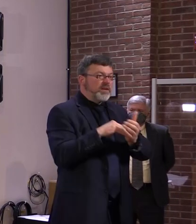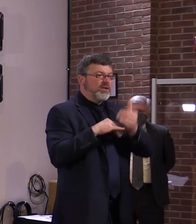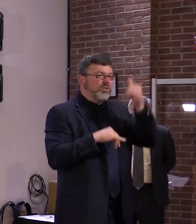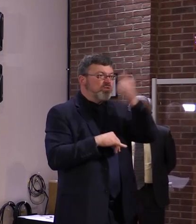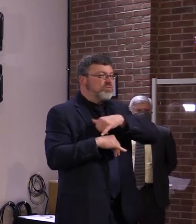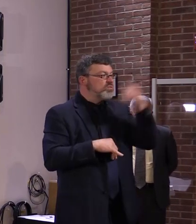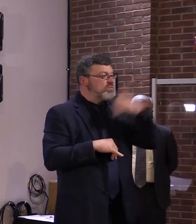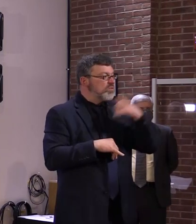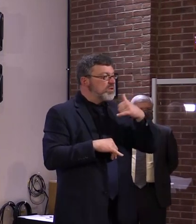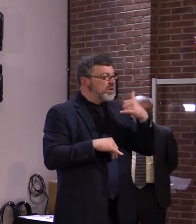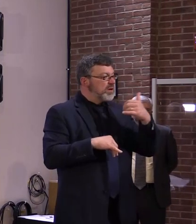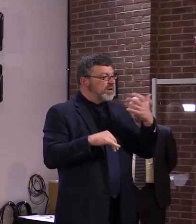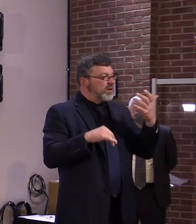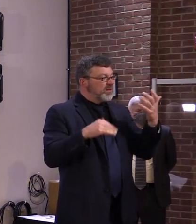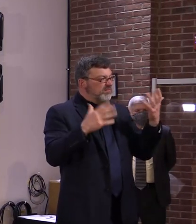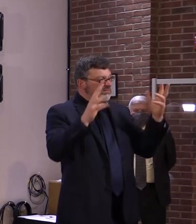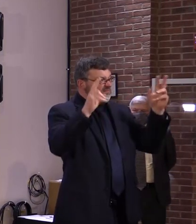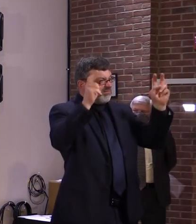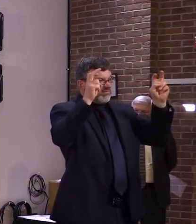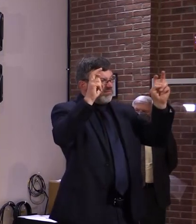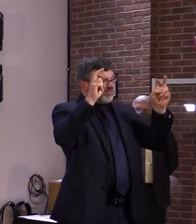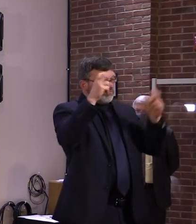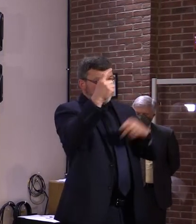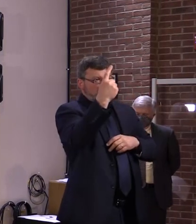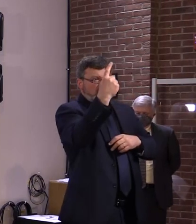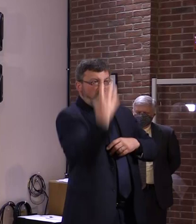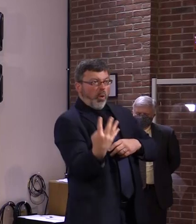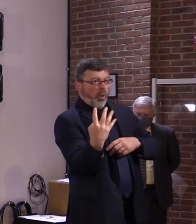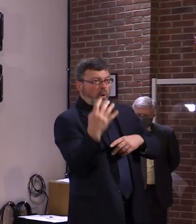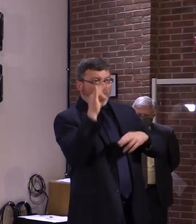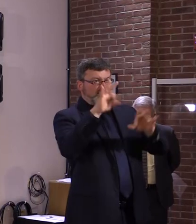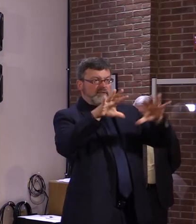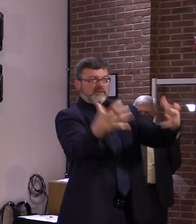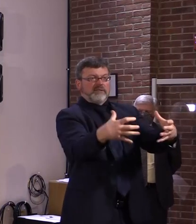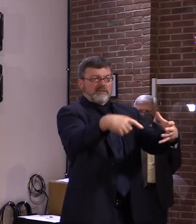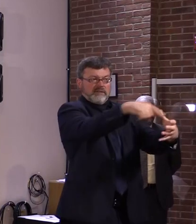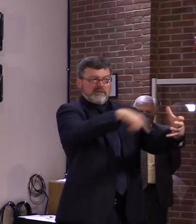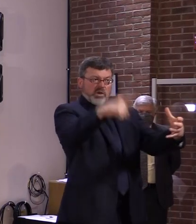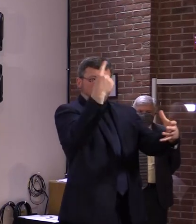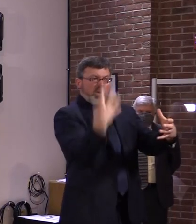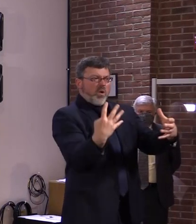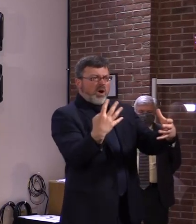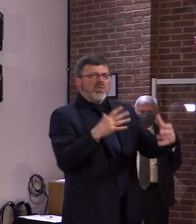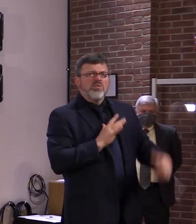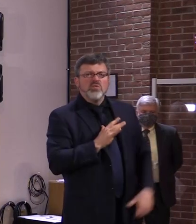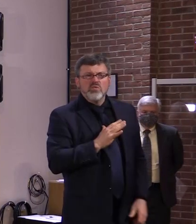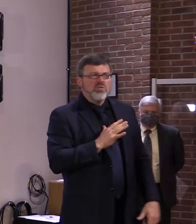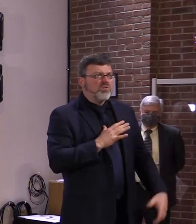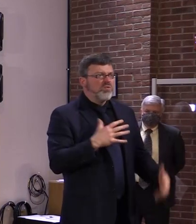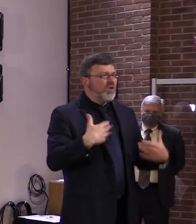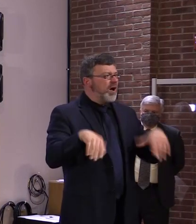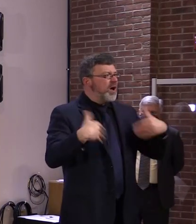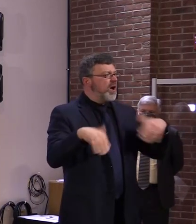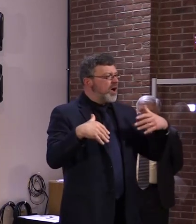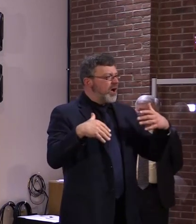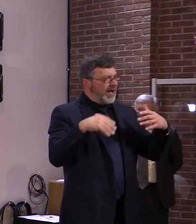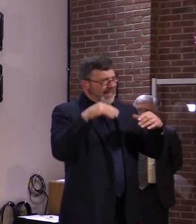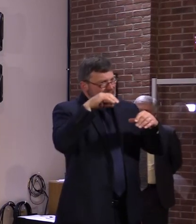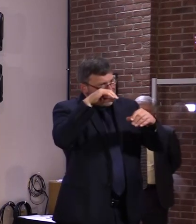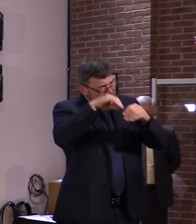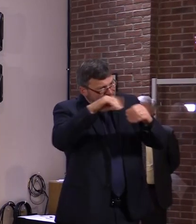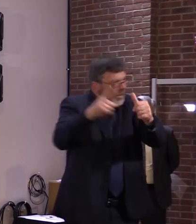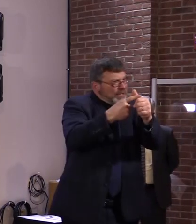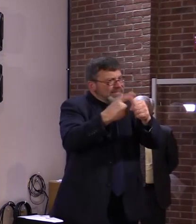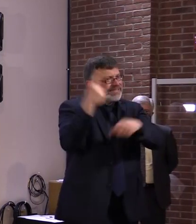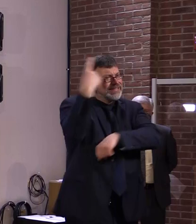a day. So hopefully we'll have more other than that age group sign up. So it's an